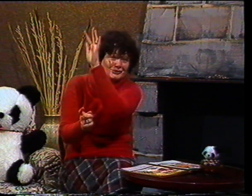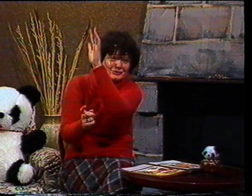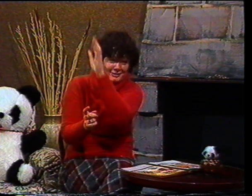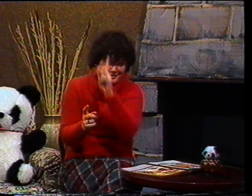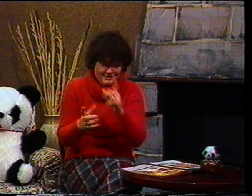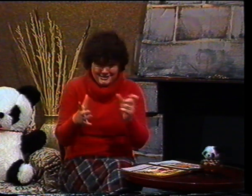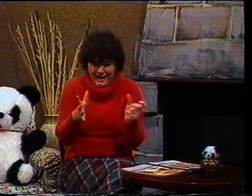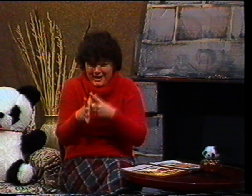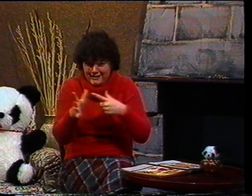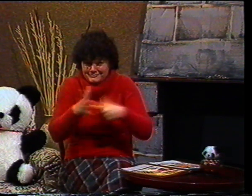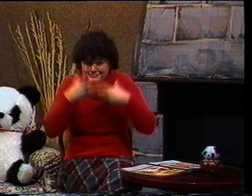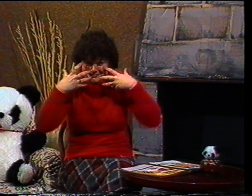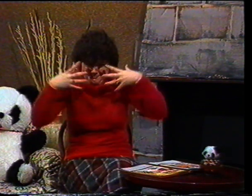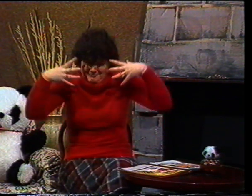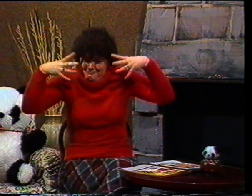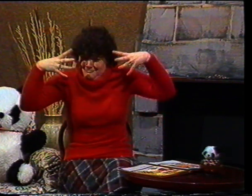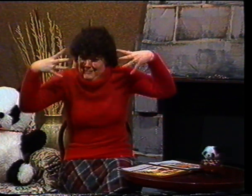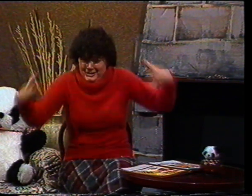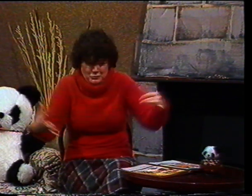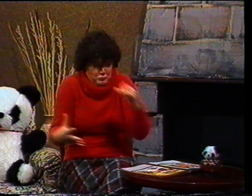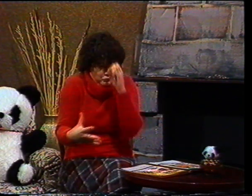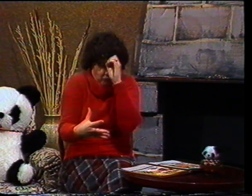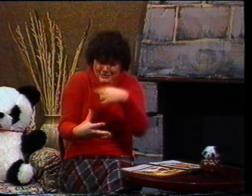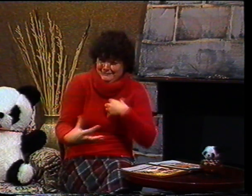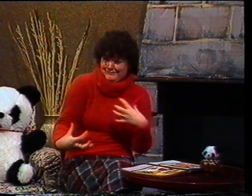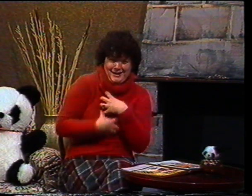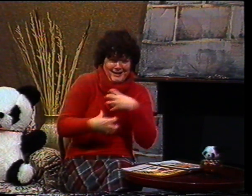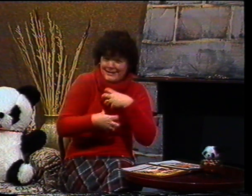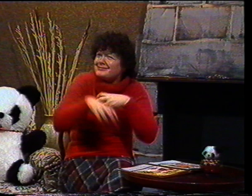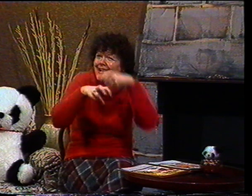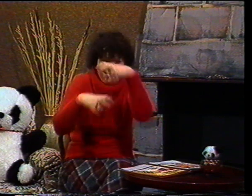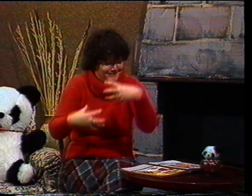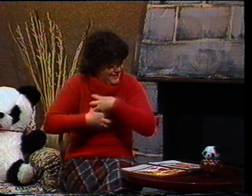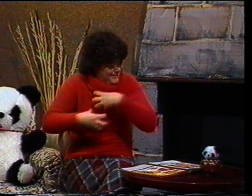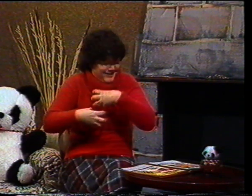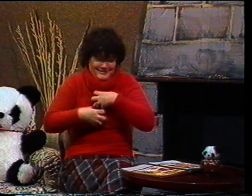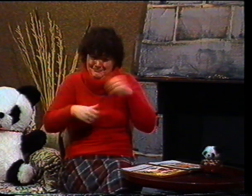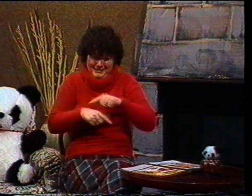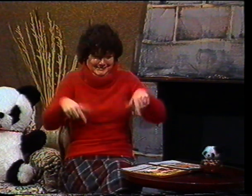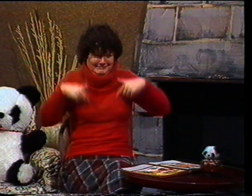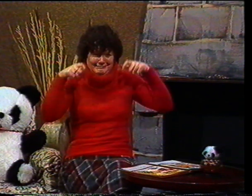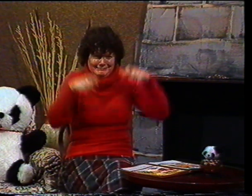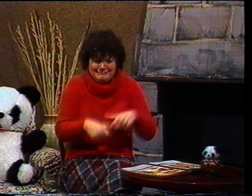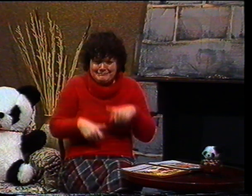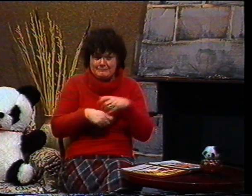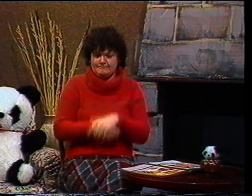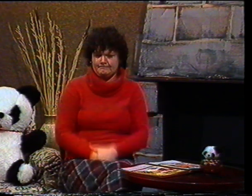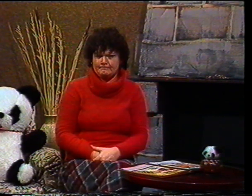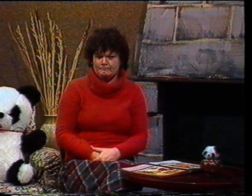said, "Up there, there's a big, fierce cat. I'm afraid of it. I'm frightened to go up there. We'll have to stay down